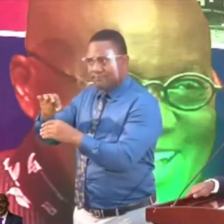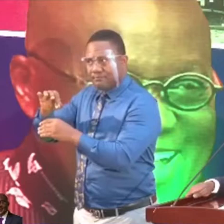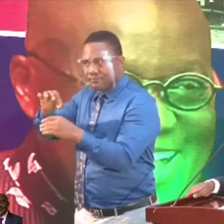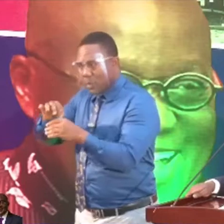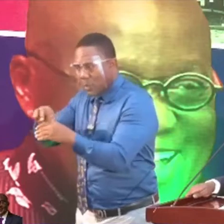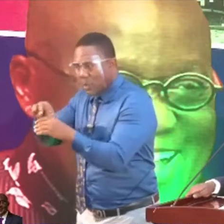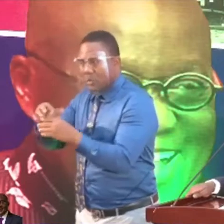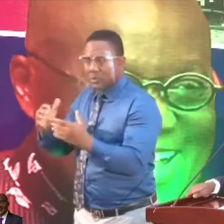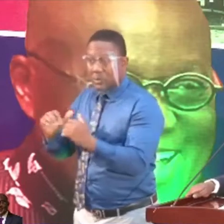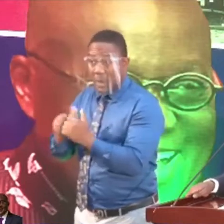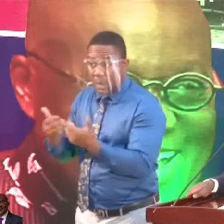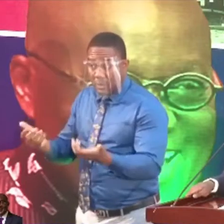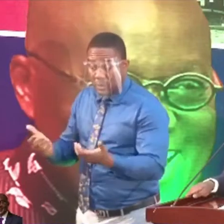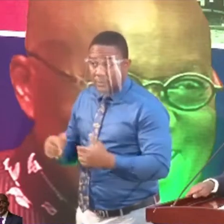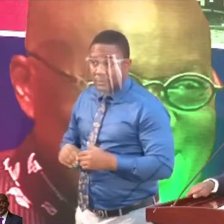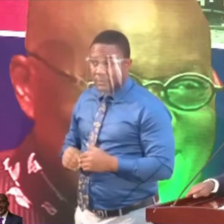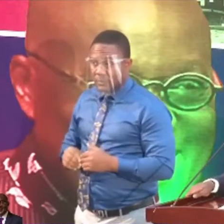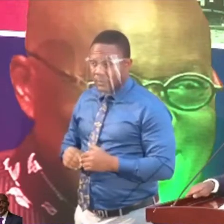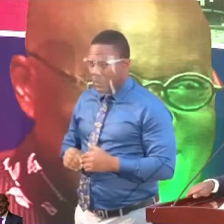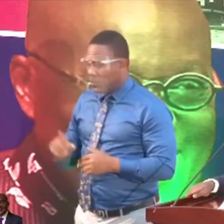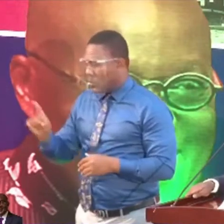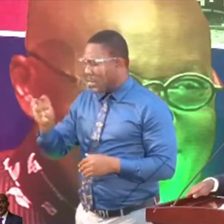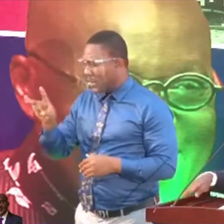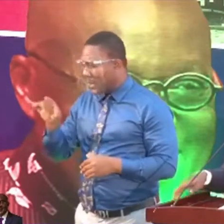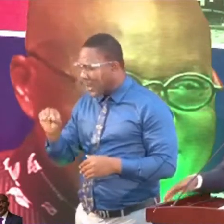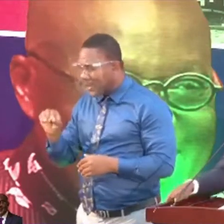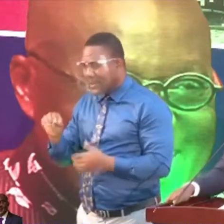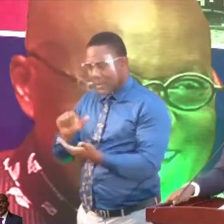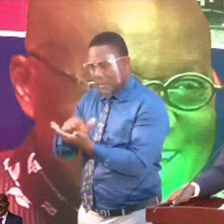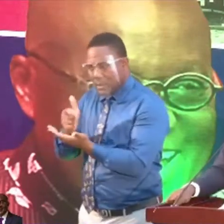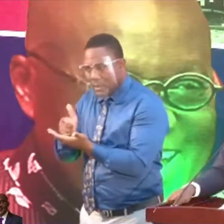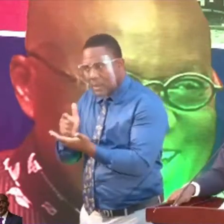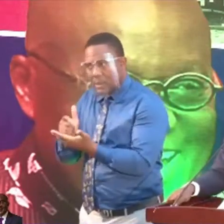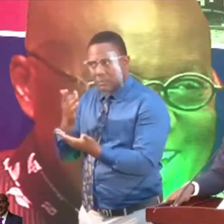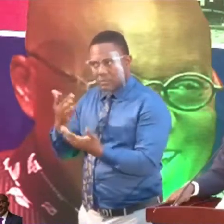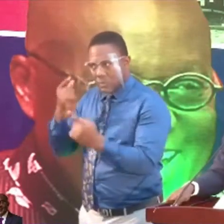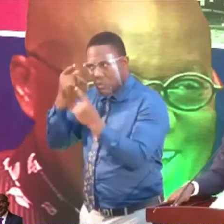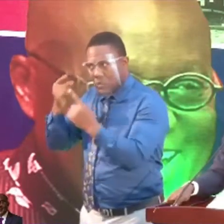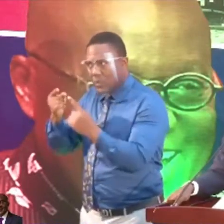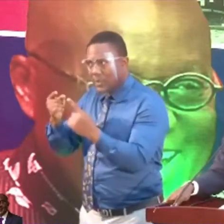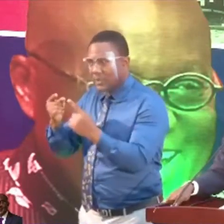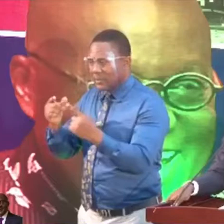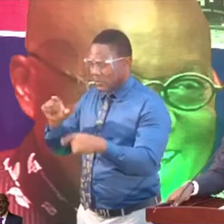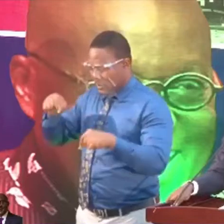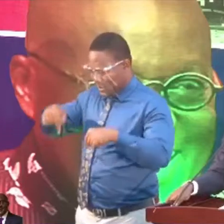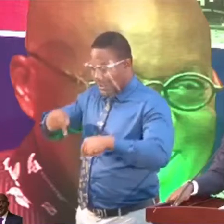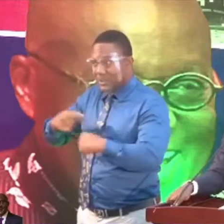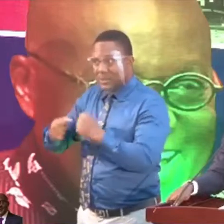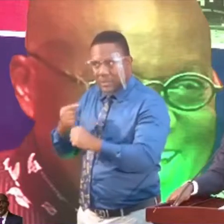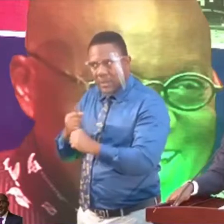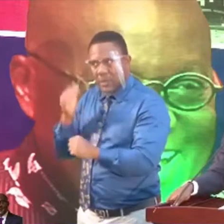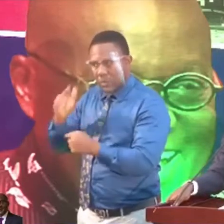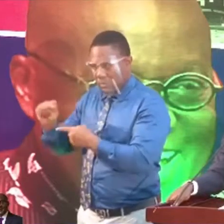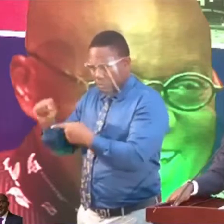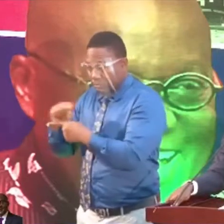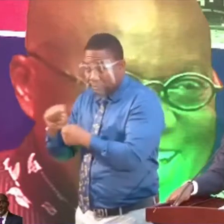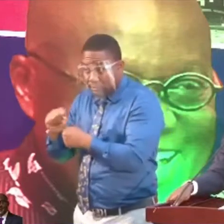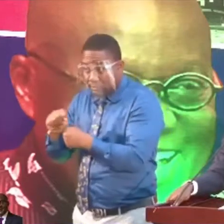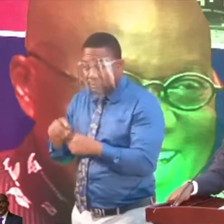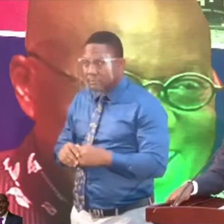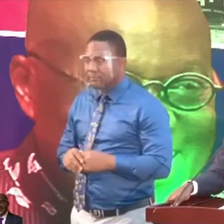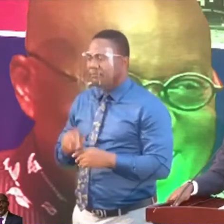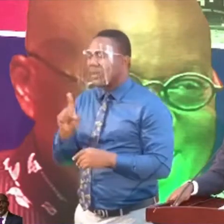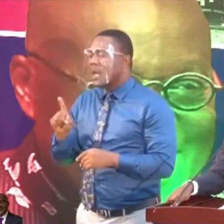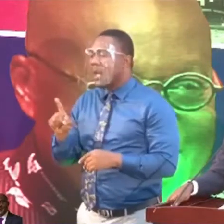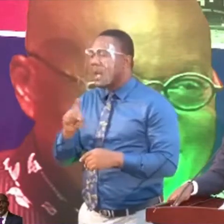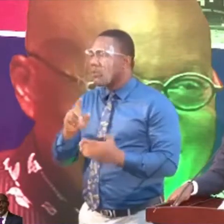of 180 graduates have been targeted for training in 2020. So we've had 100